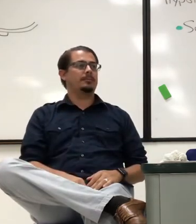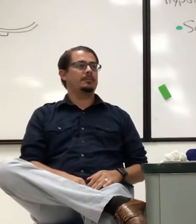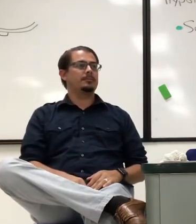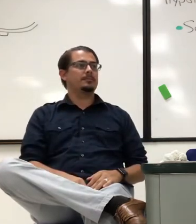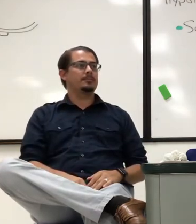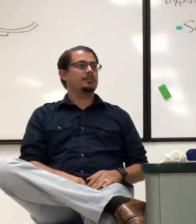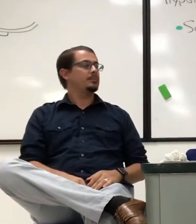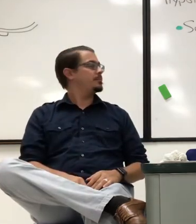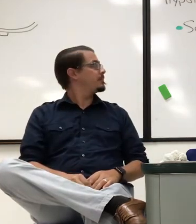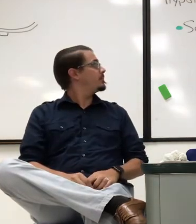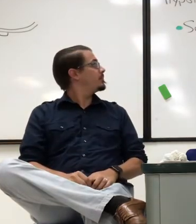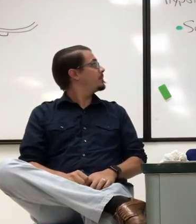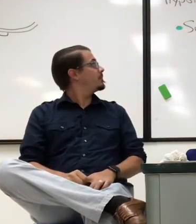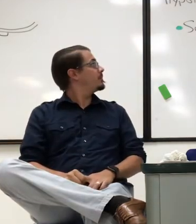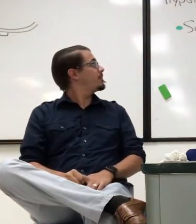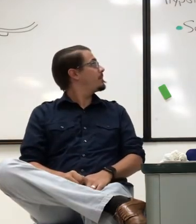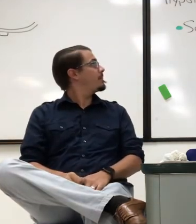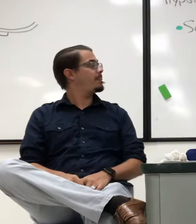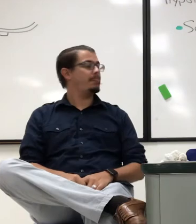Vasopressin, talked about it yesterday.